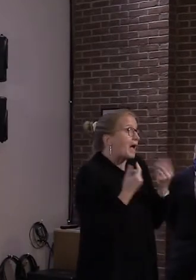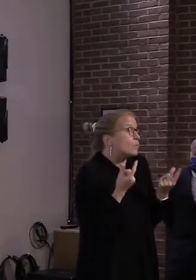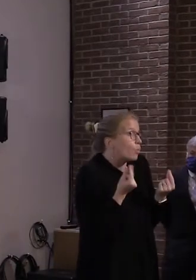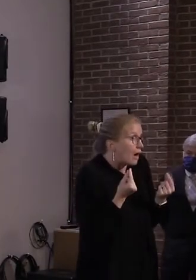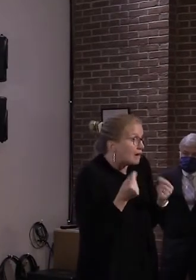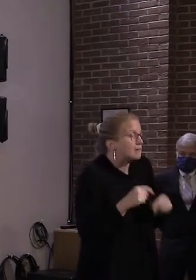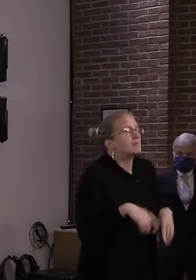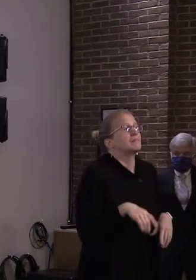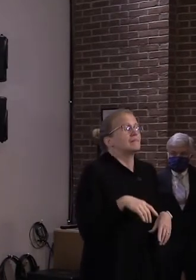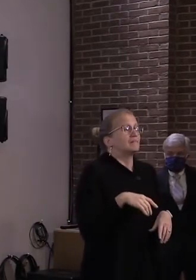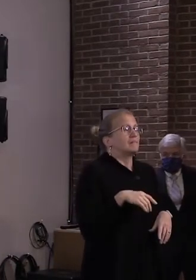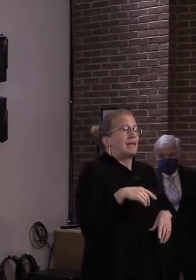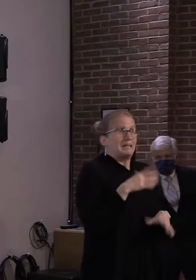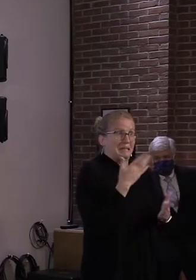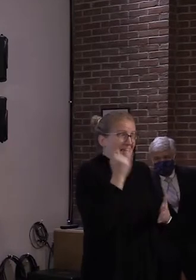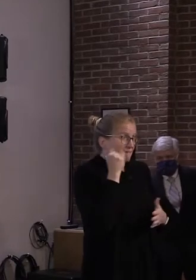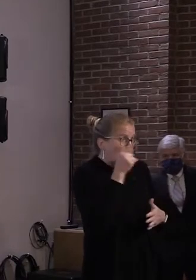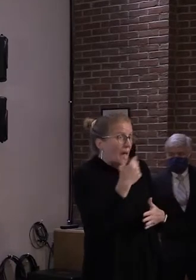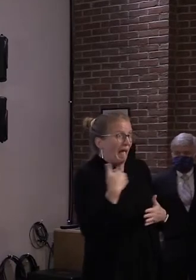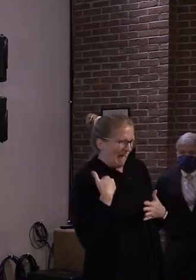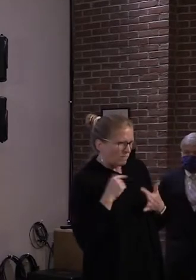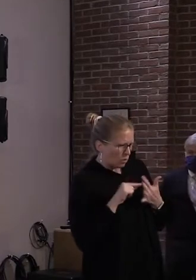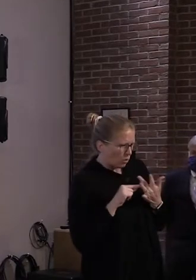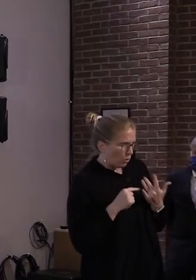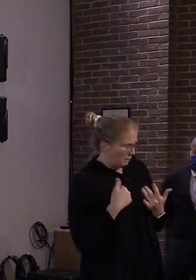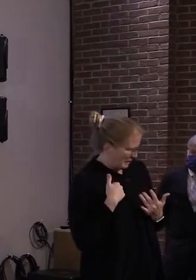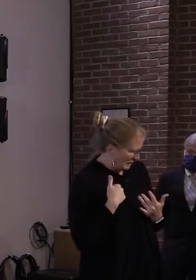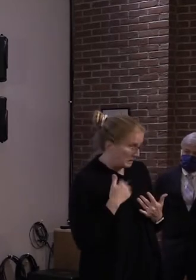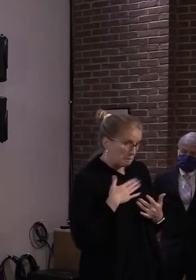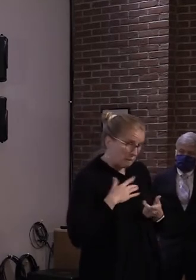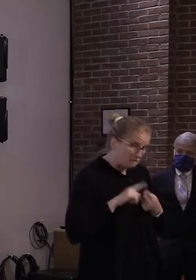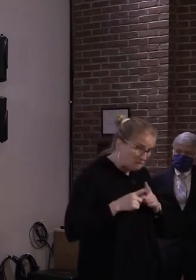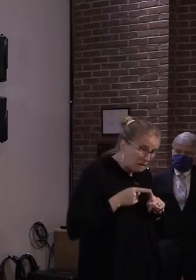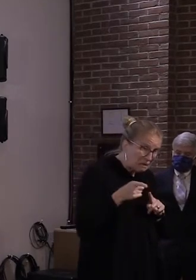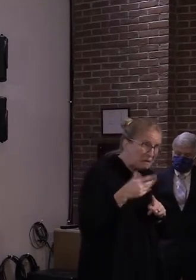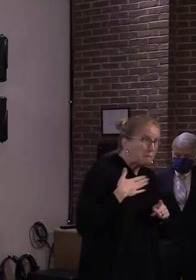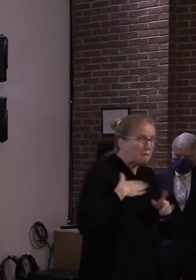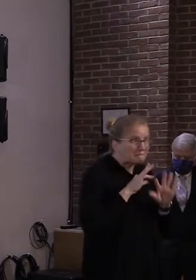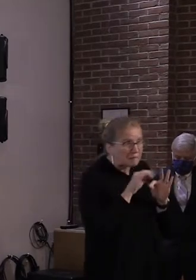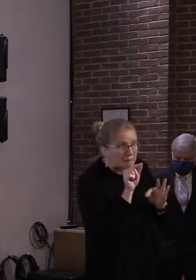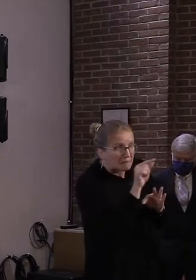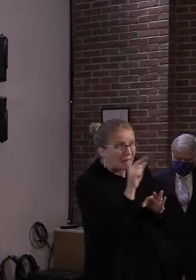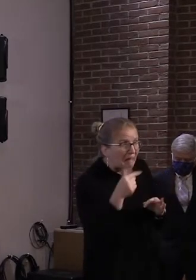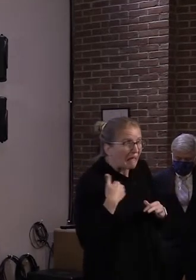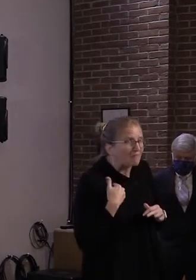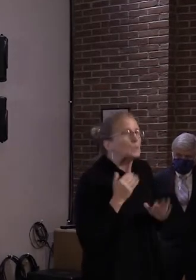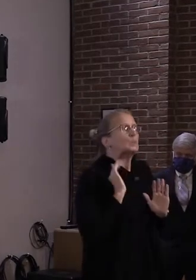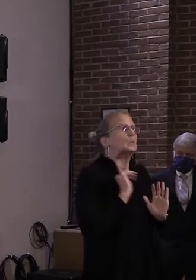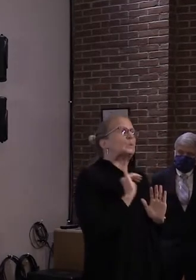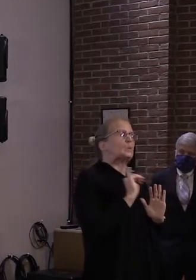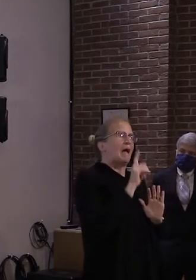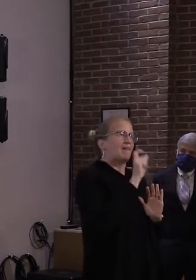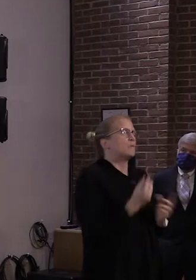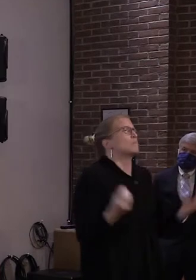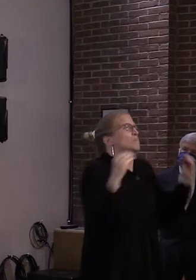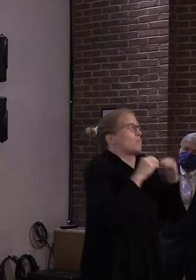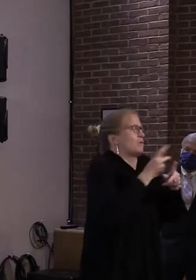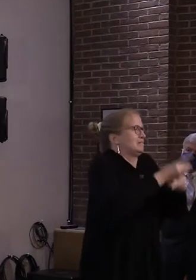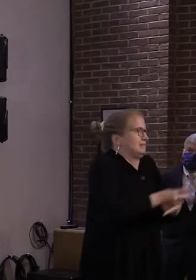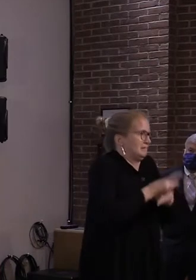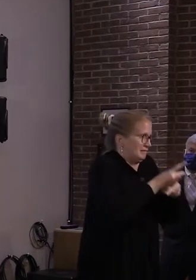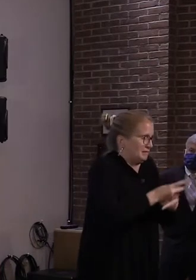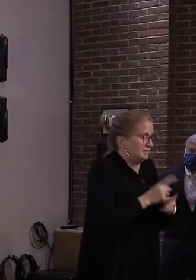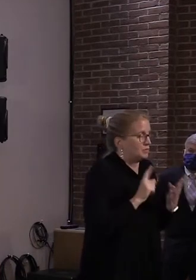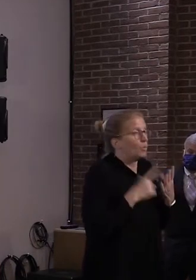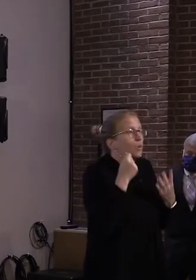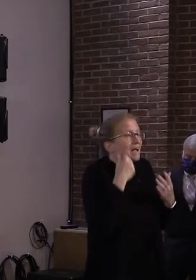you pause as you begin to try to apply the rules that we've given you to live your life, include